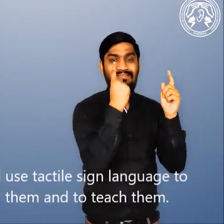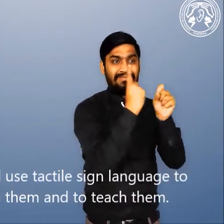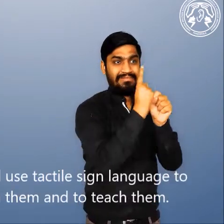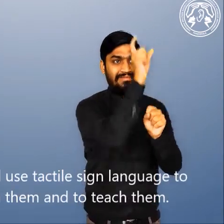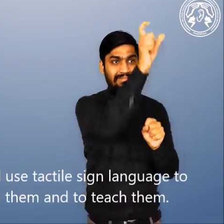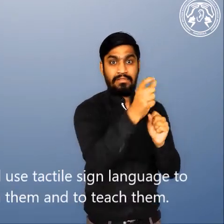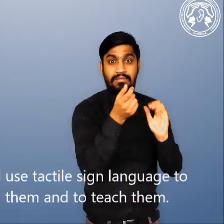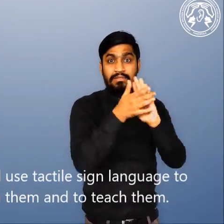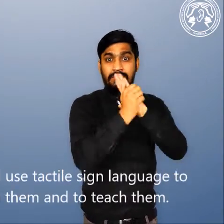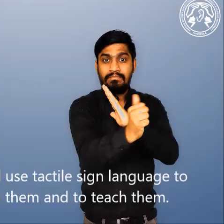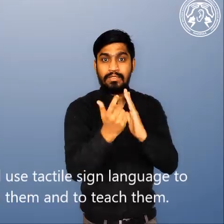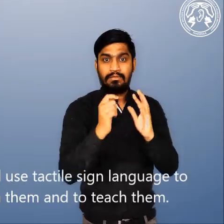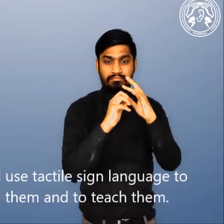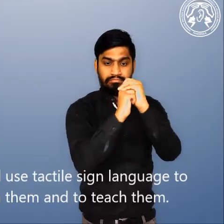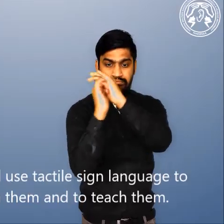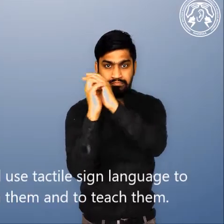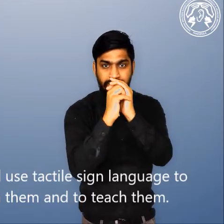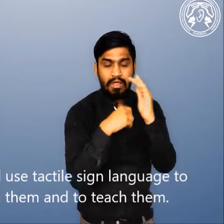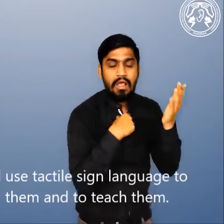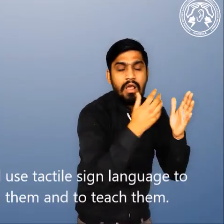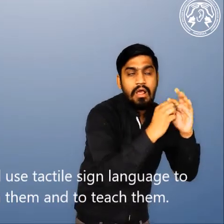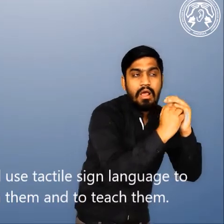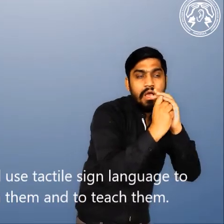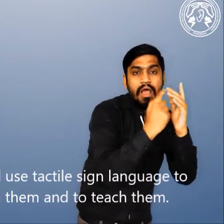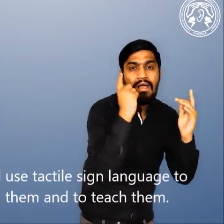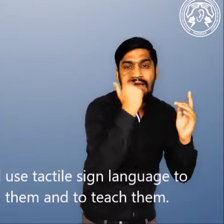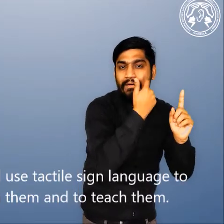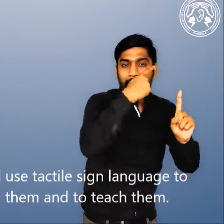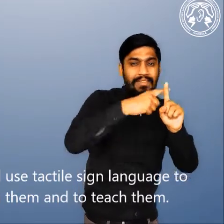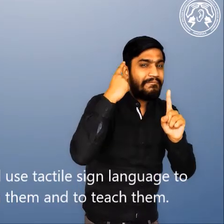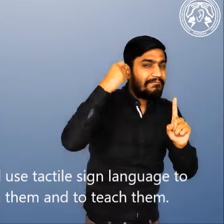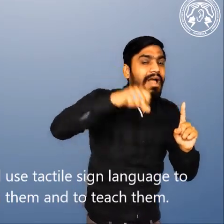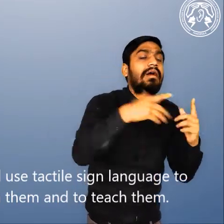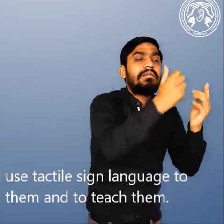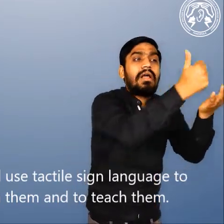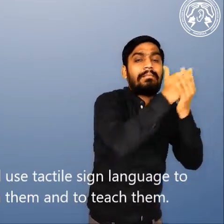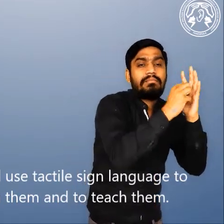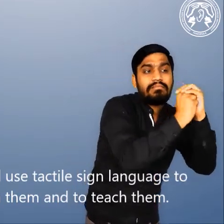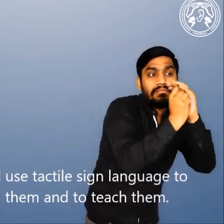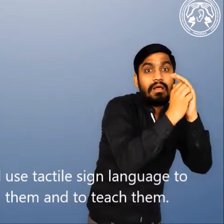Teachers of deafblind use tactile sign language to communicate with them and to teach them.